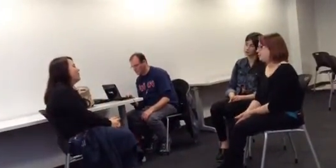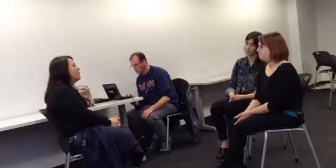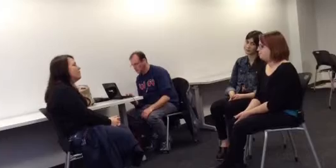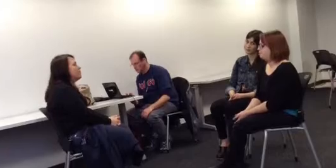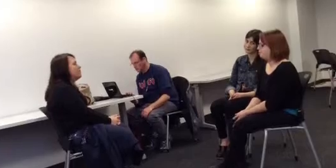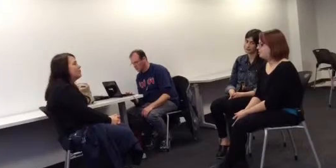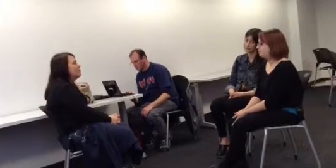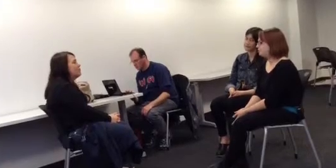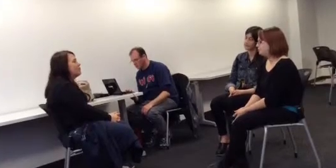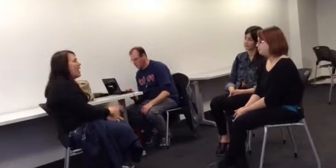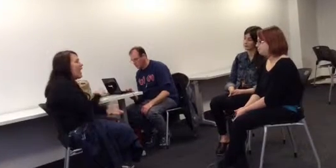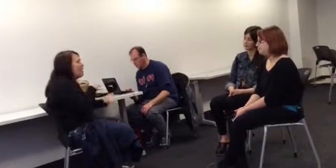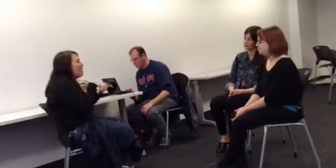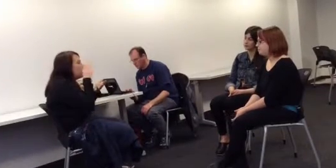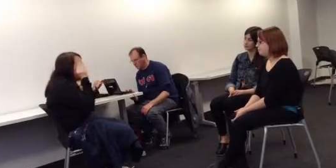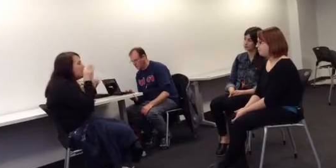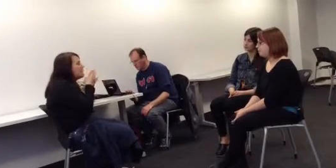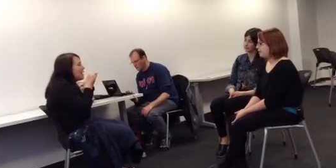through gestures.